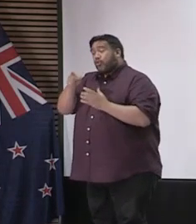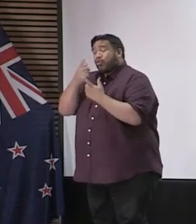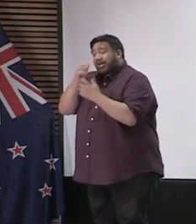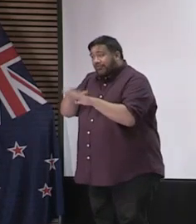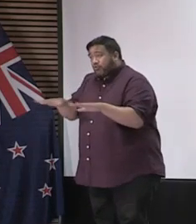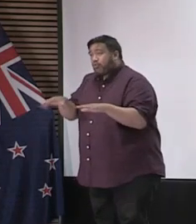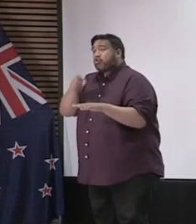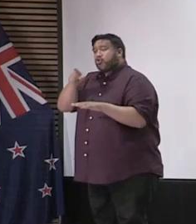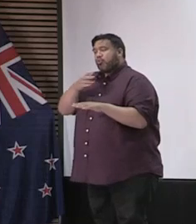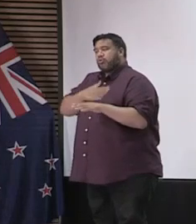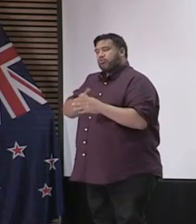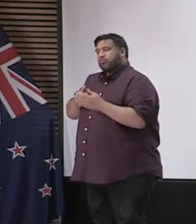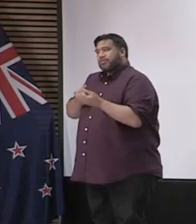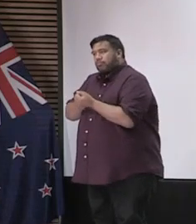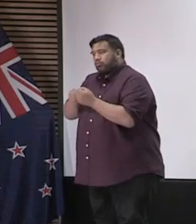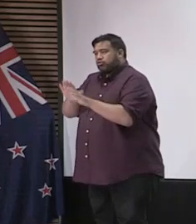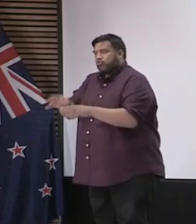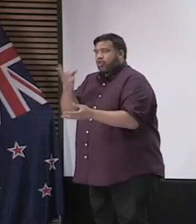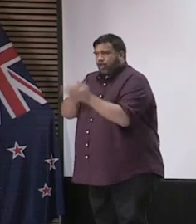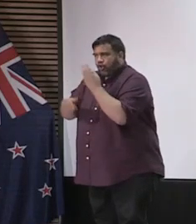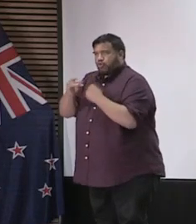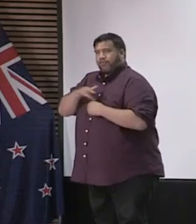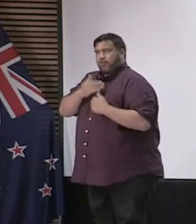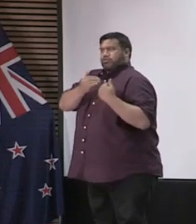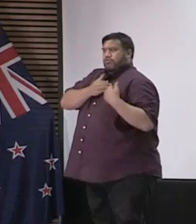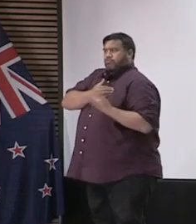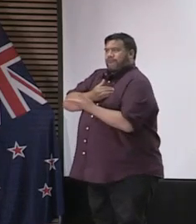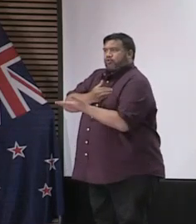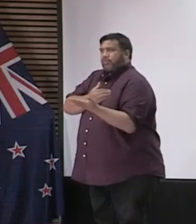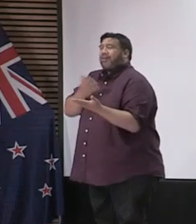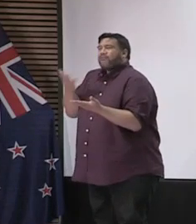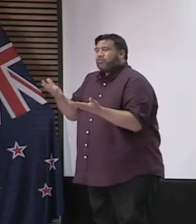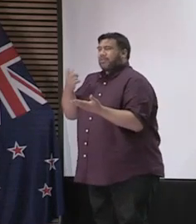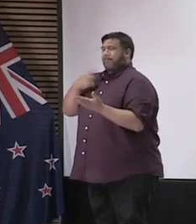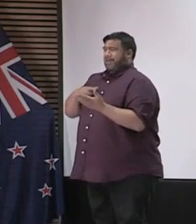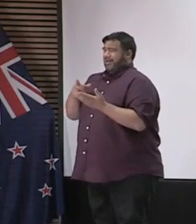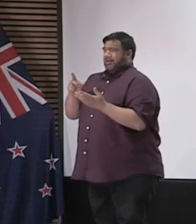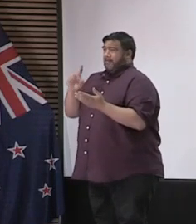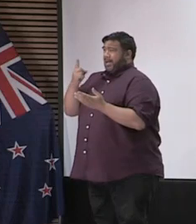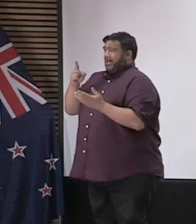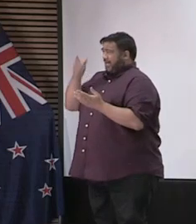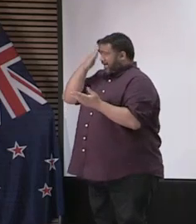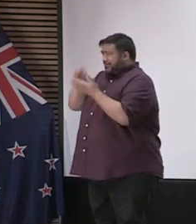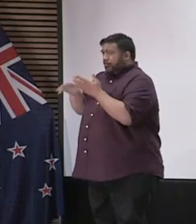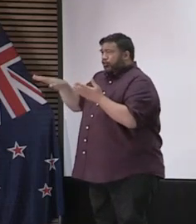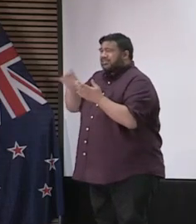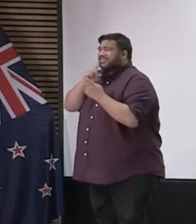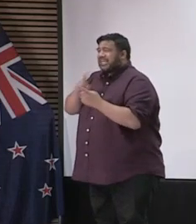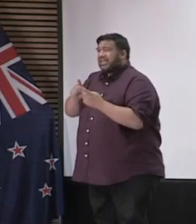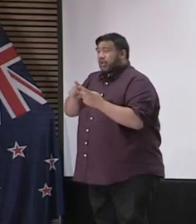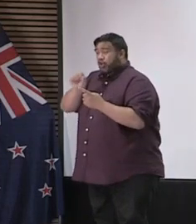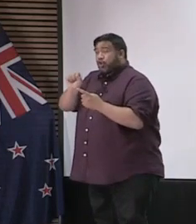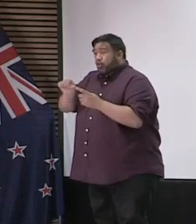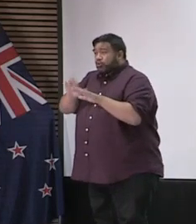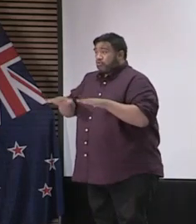a burden that comes with that. But as Nigel Ladder has said, your kids will be having more of an educational experience than you probably appreciate right